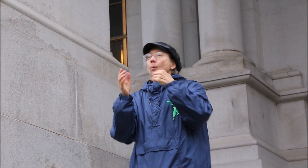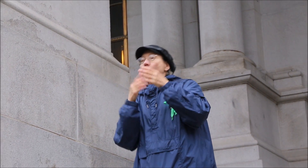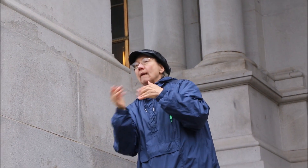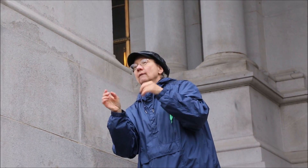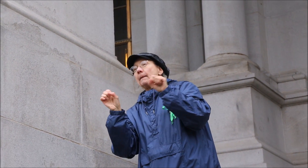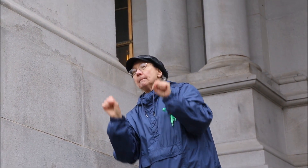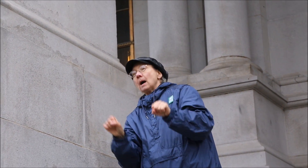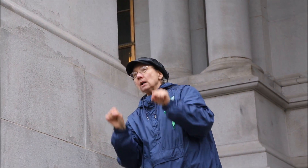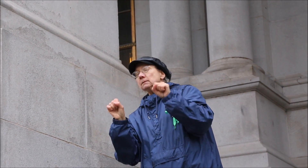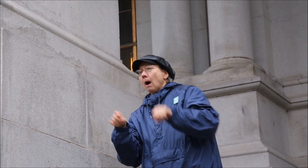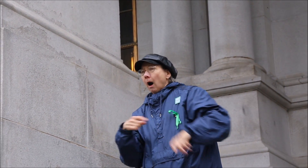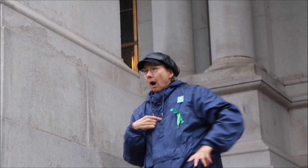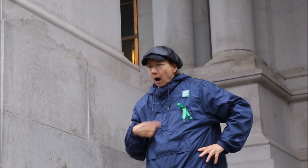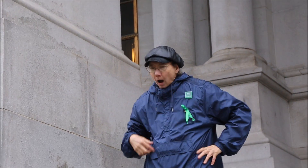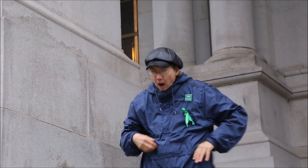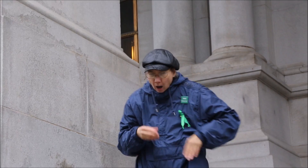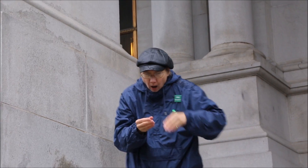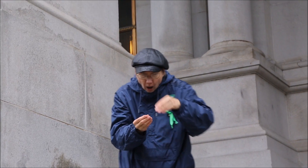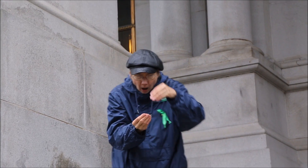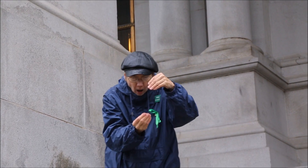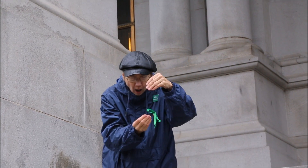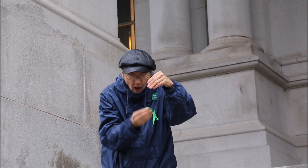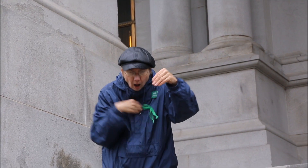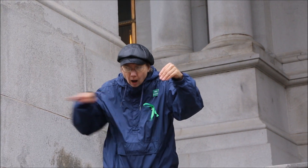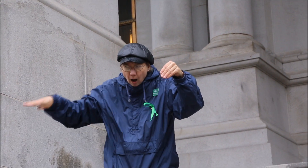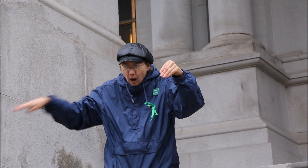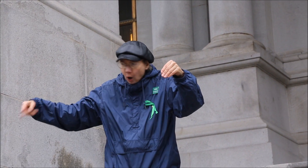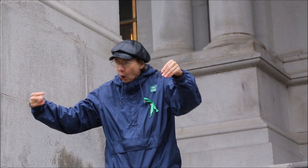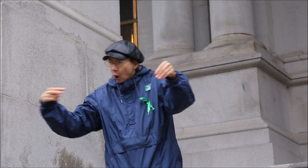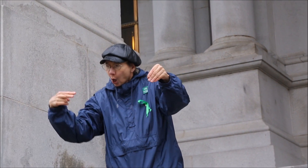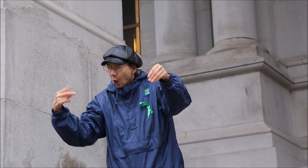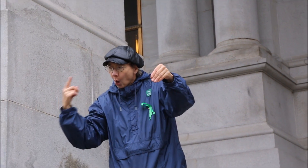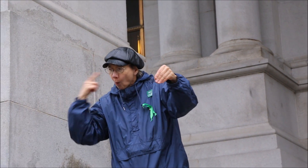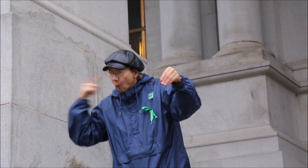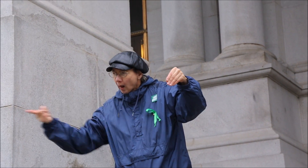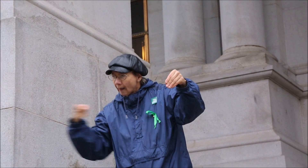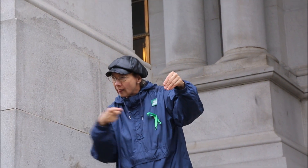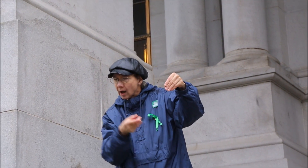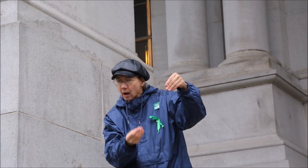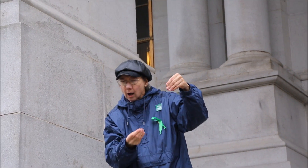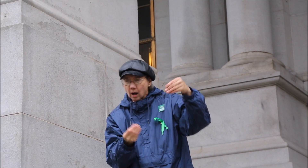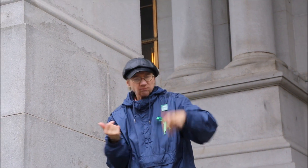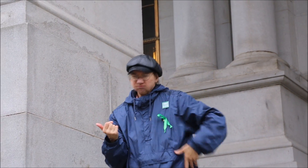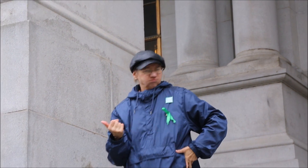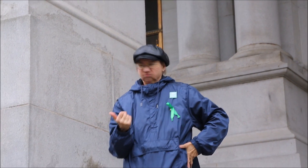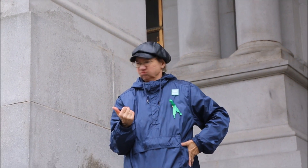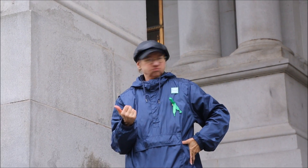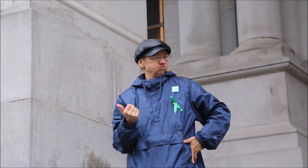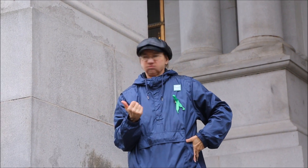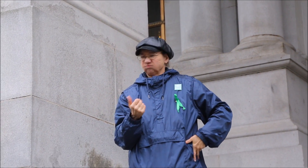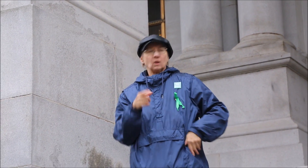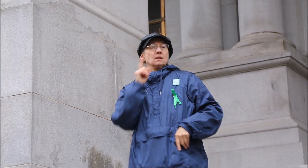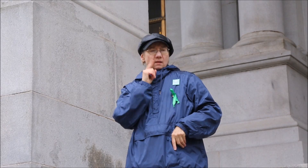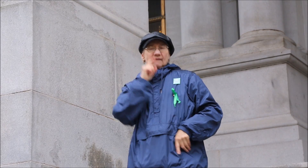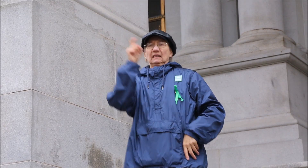So the boss said, you know, this is okay for the hearing people to use their phones. Is that right? That was a waste of time. It was a waste of the